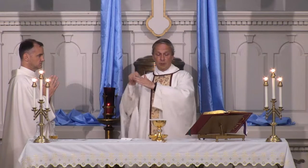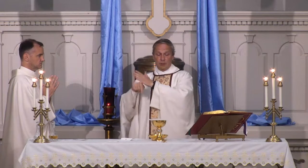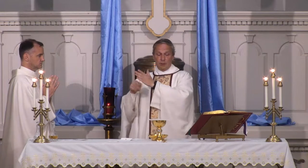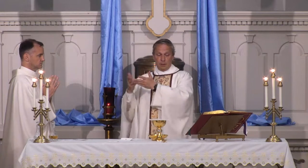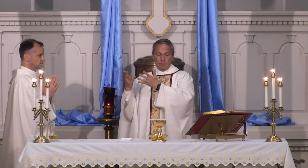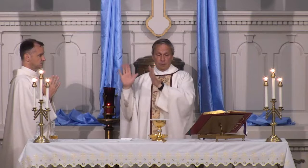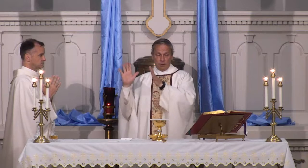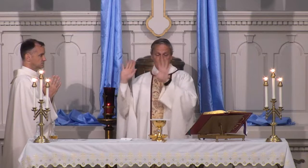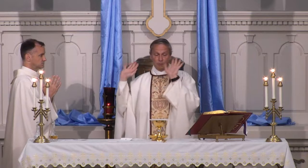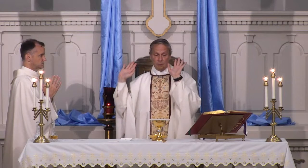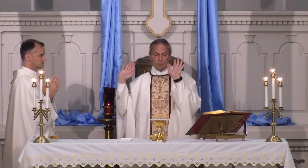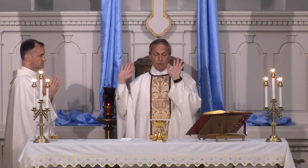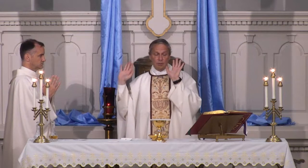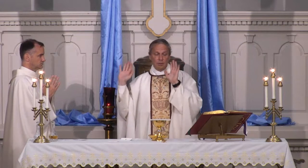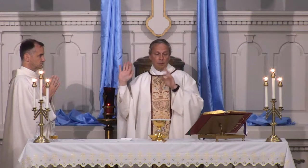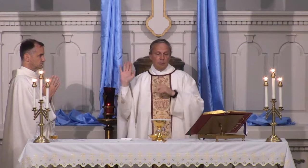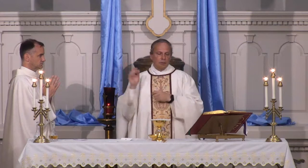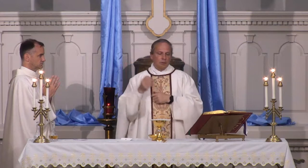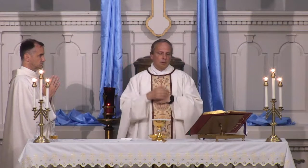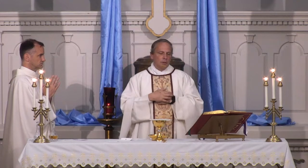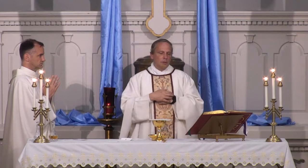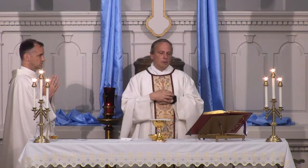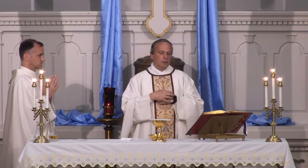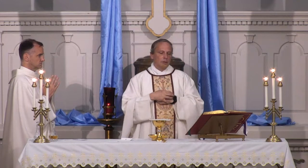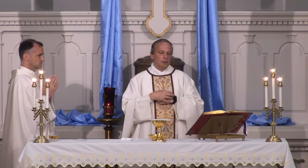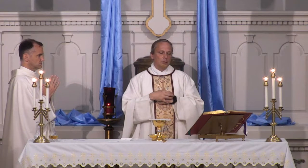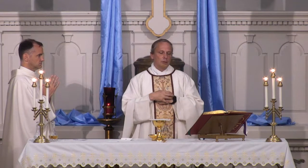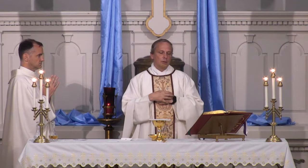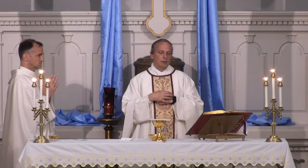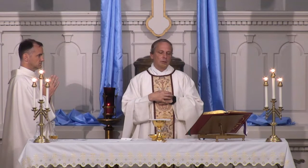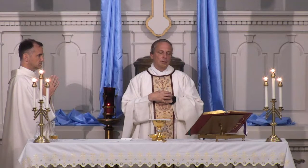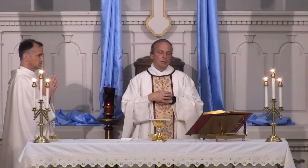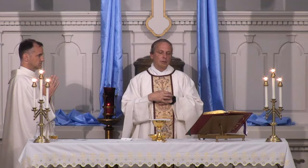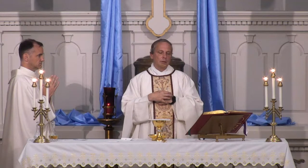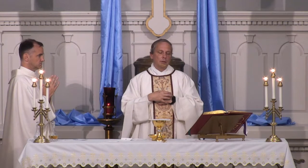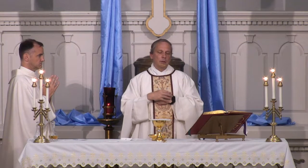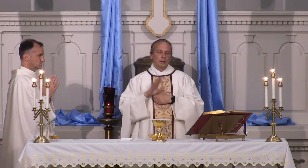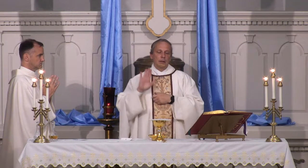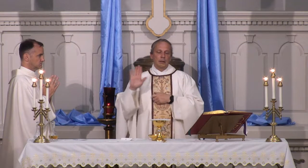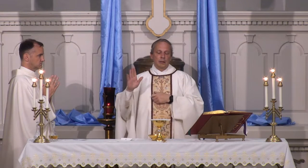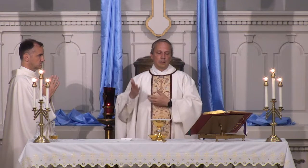Passover, has been sacrificed,